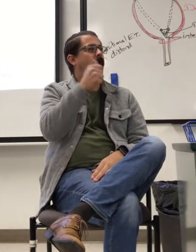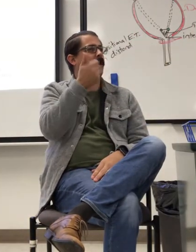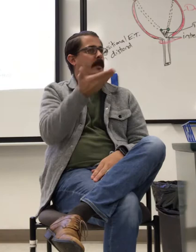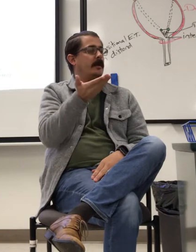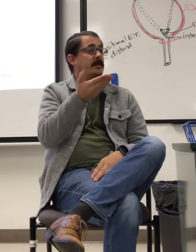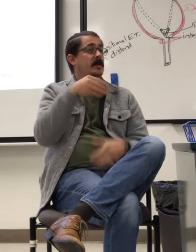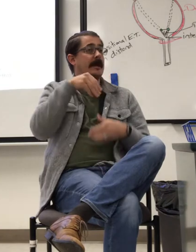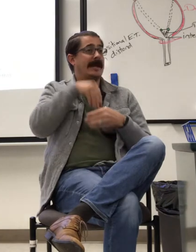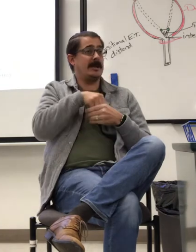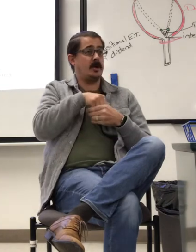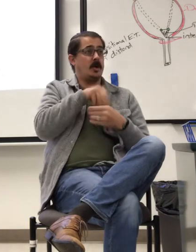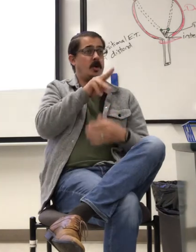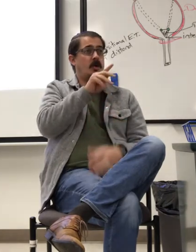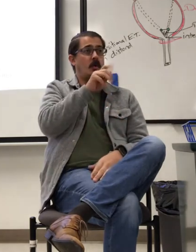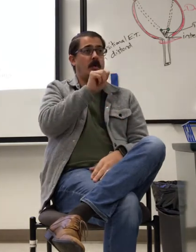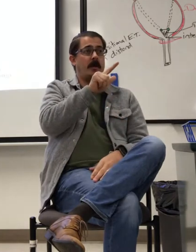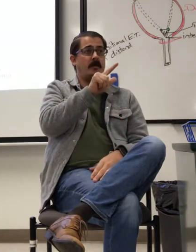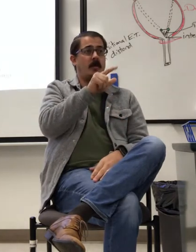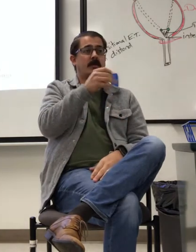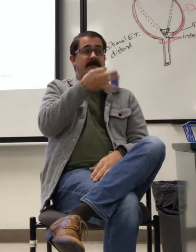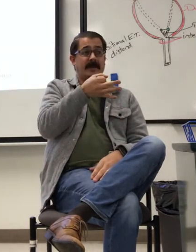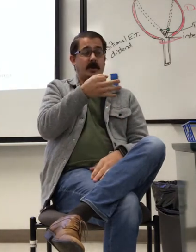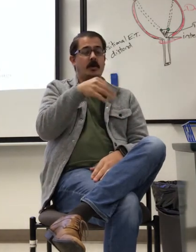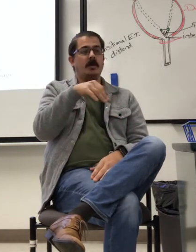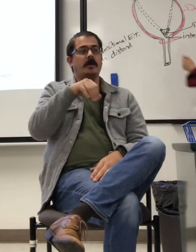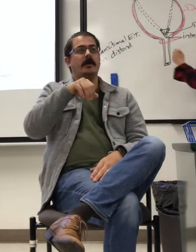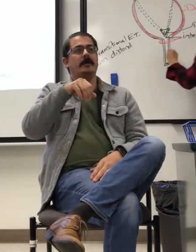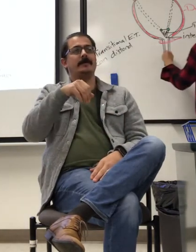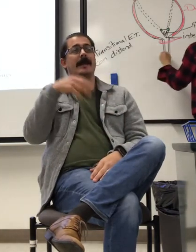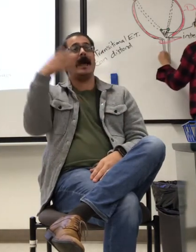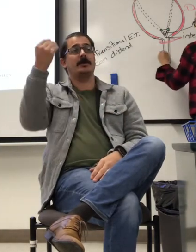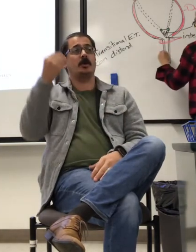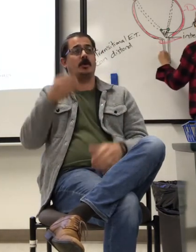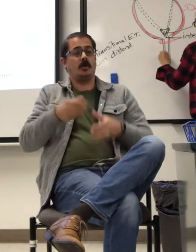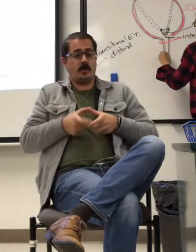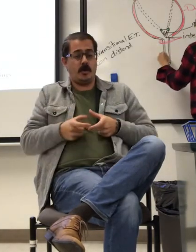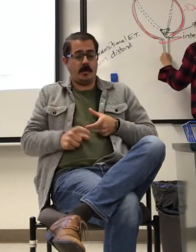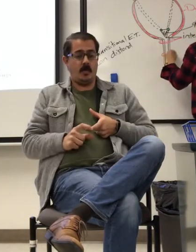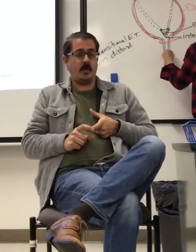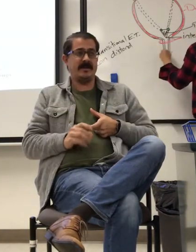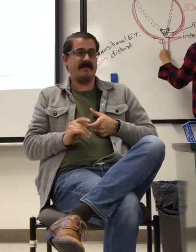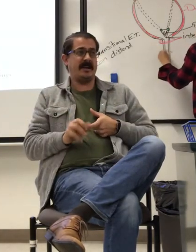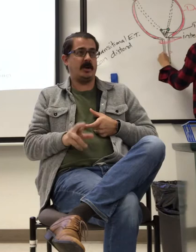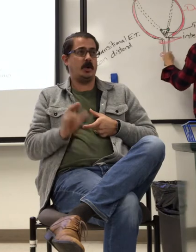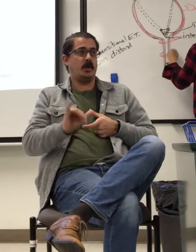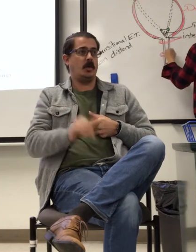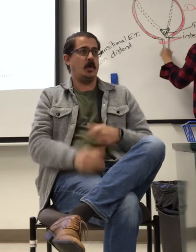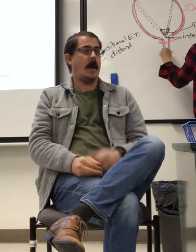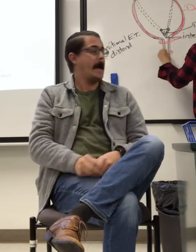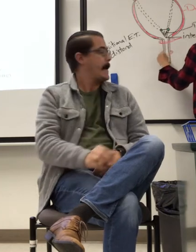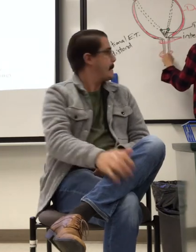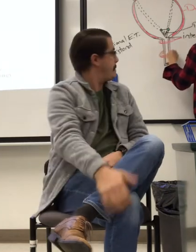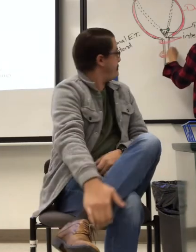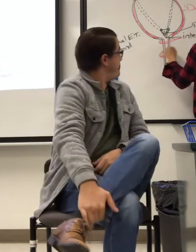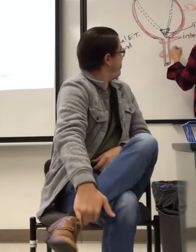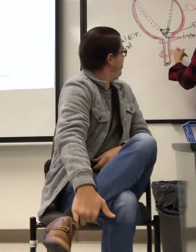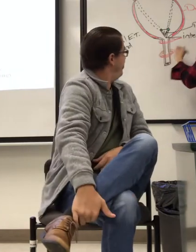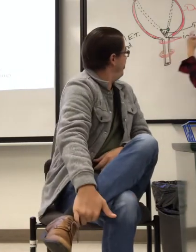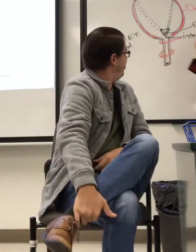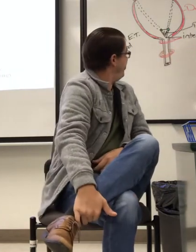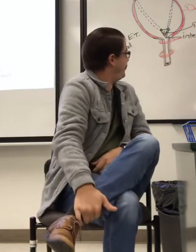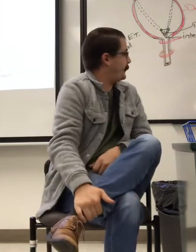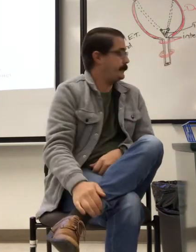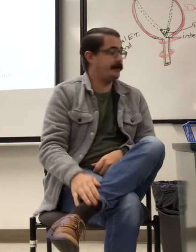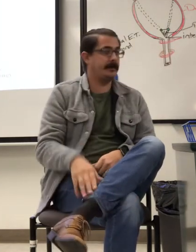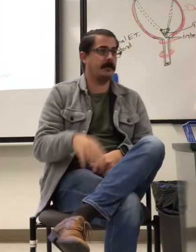an internal urethral sphincter, there's an external urethral sphincter. I'll just kind of draw another one here.